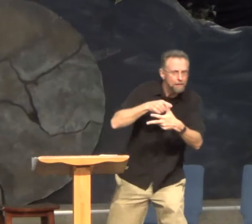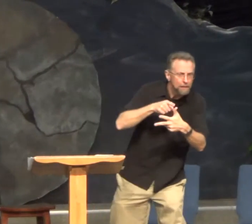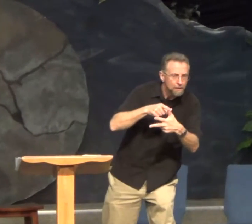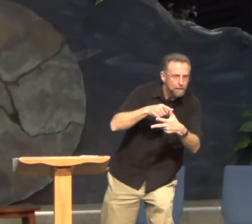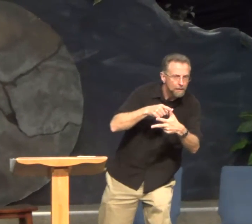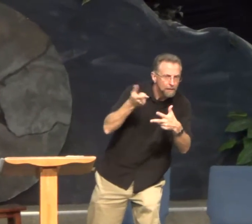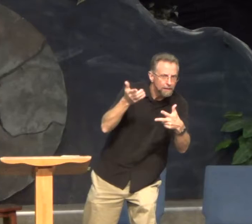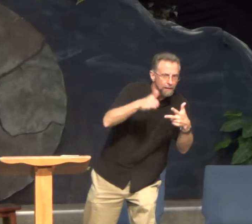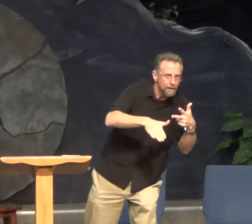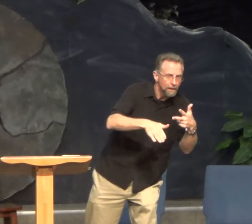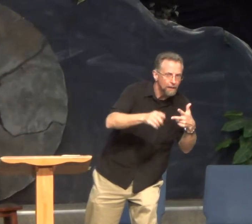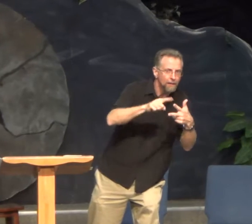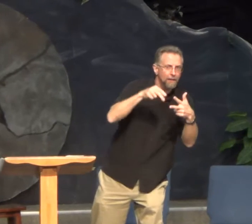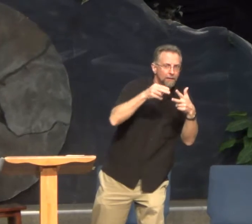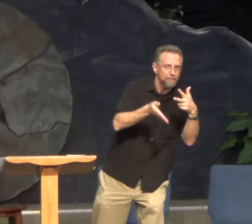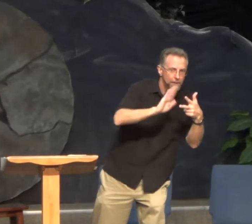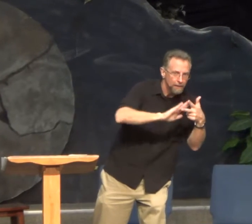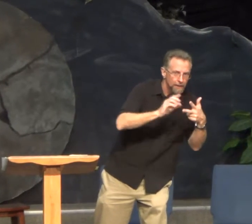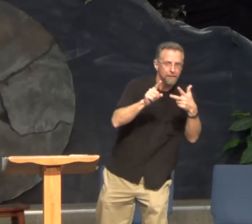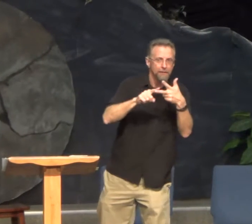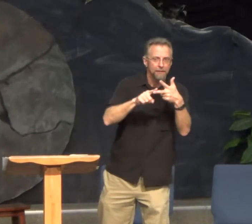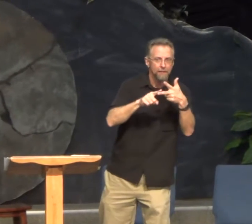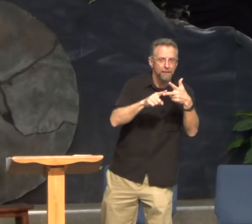gospel. Death, burial,